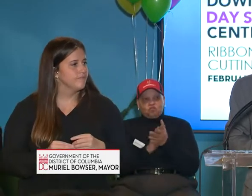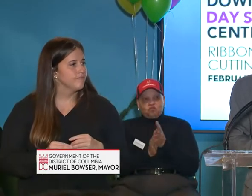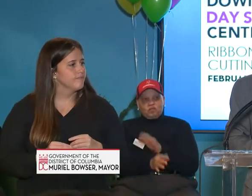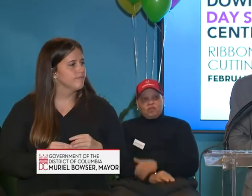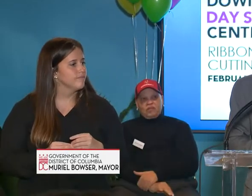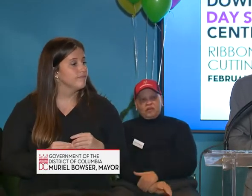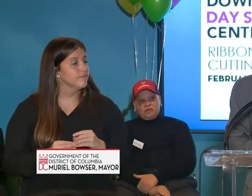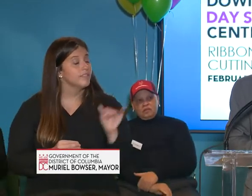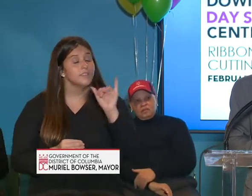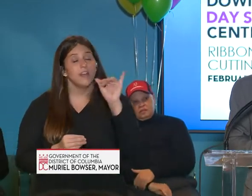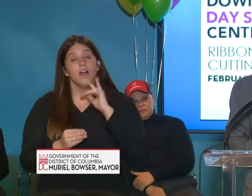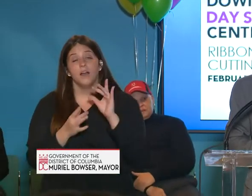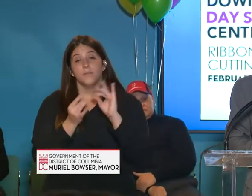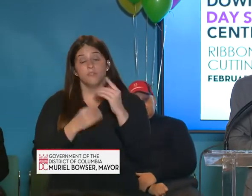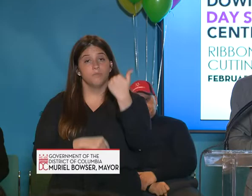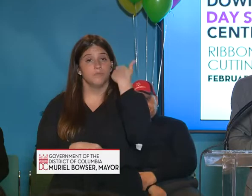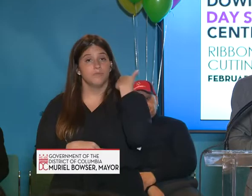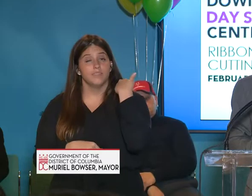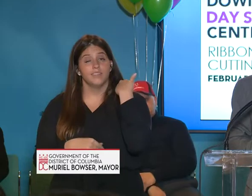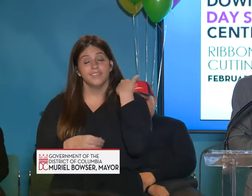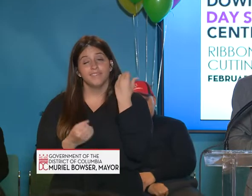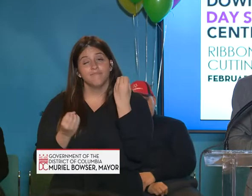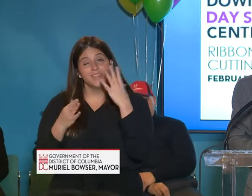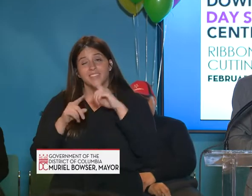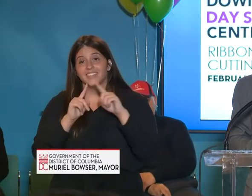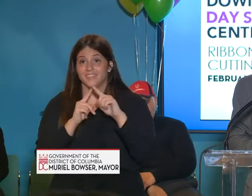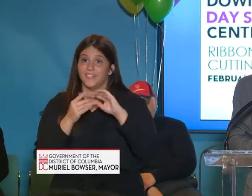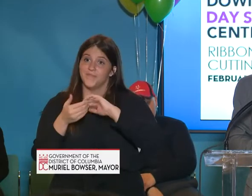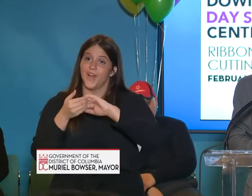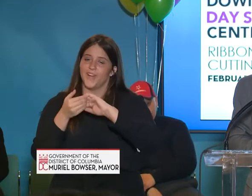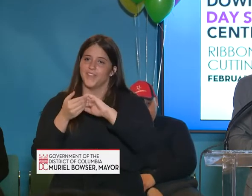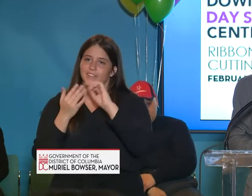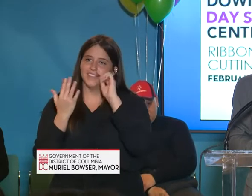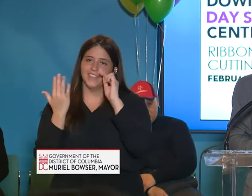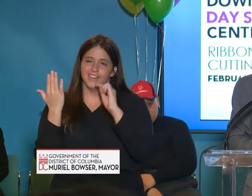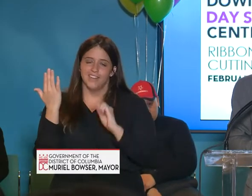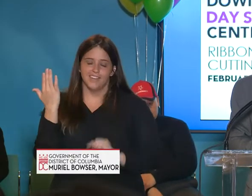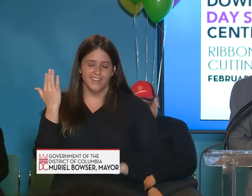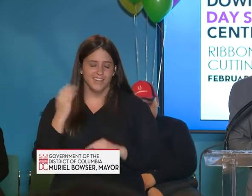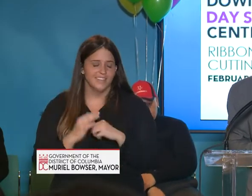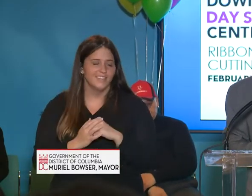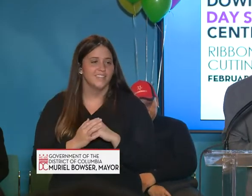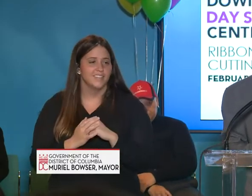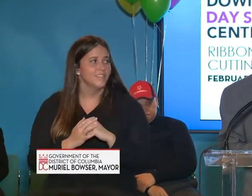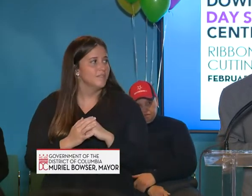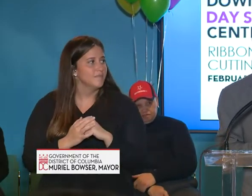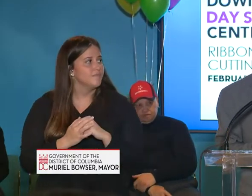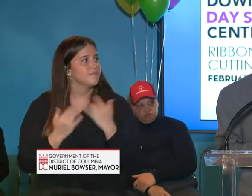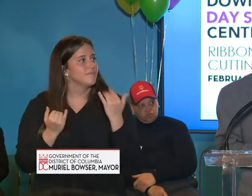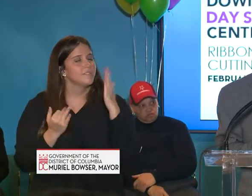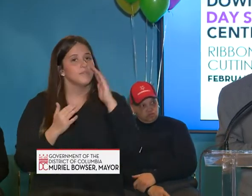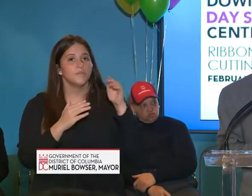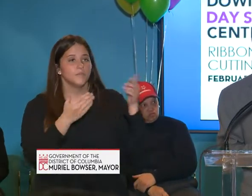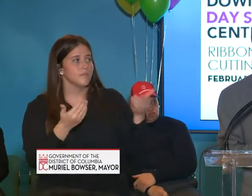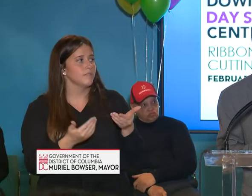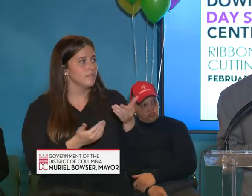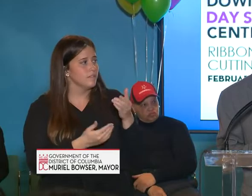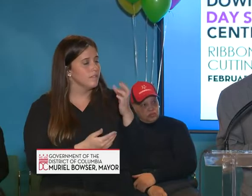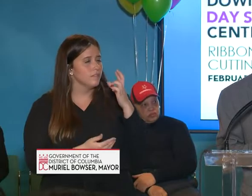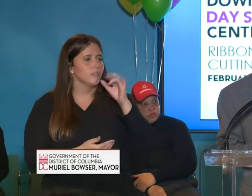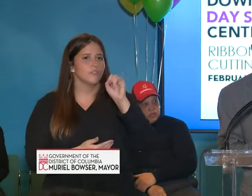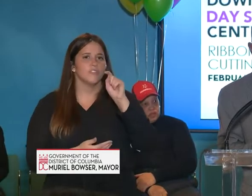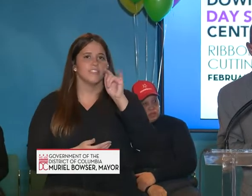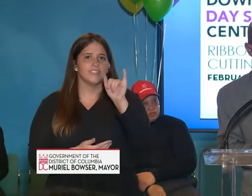And so, as I said earlier, there are a number of partners that are involved in this venture, And at this time, I'm going to welcome up to the stage